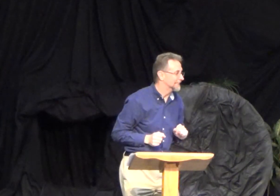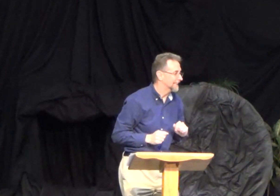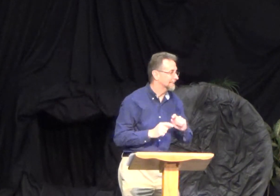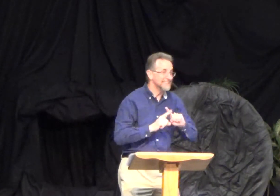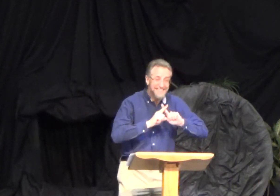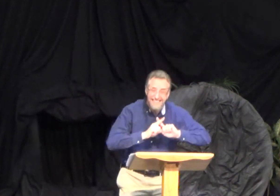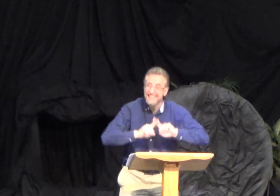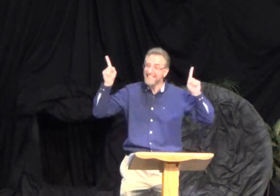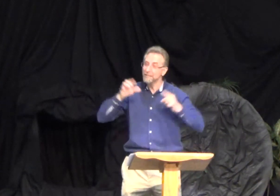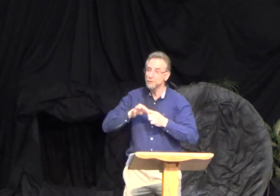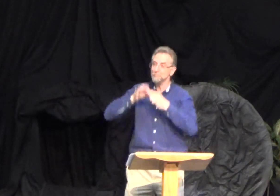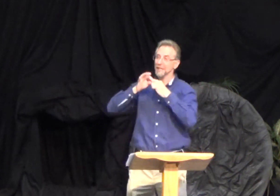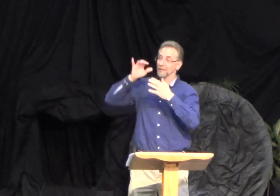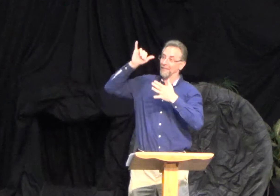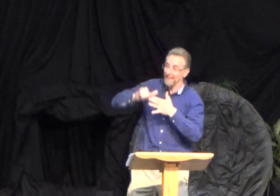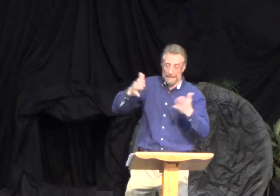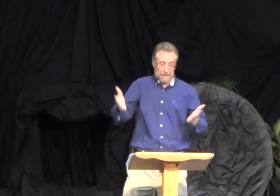It's amazing. It's different.